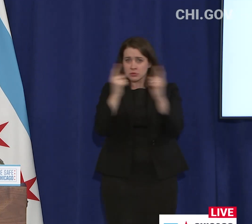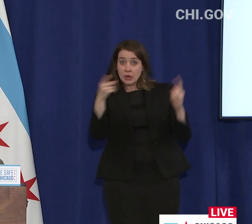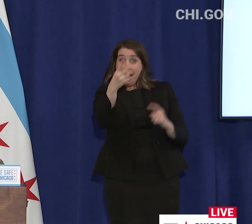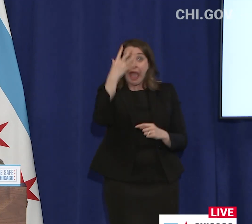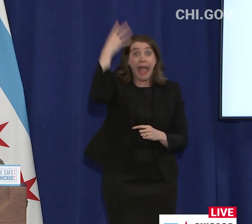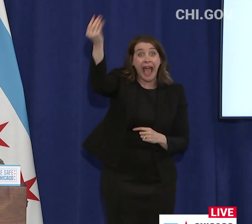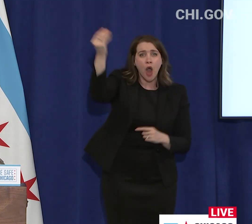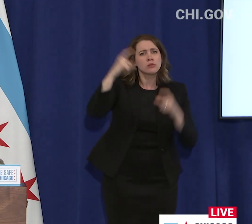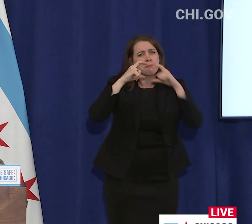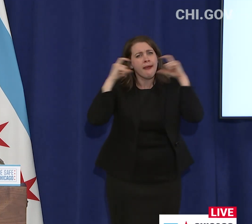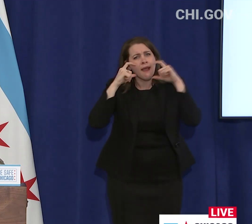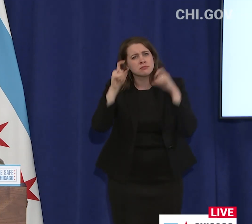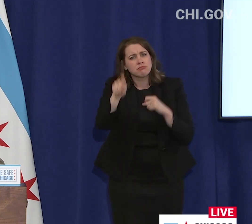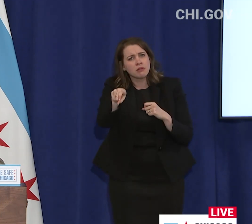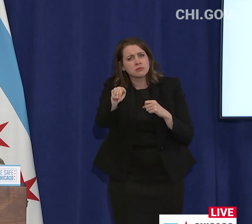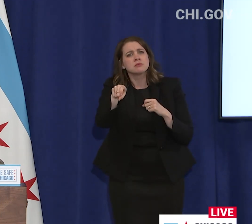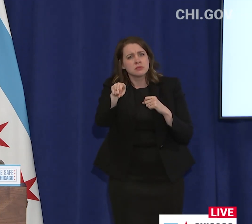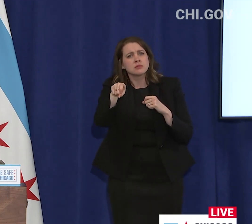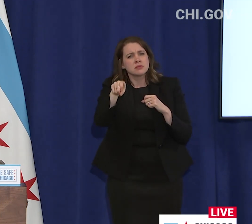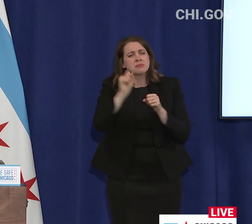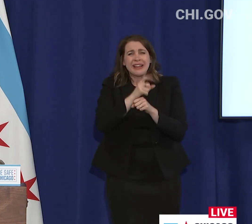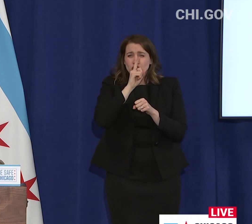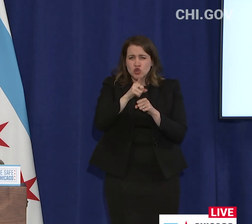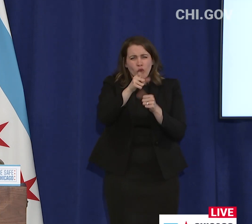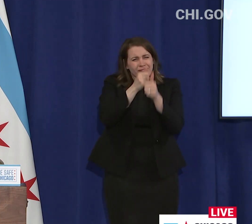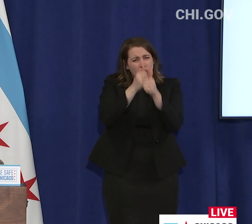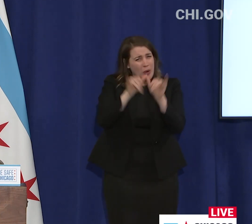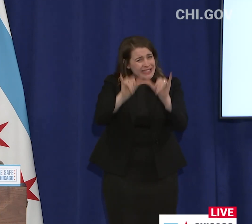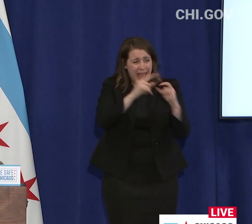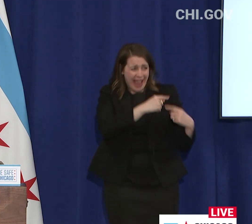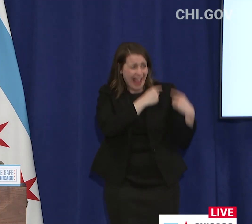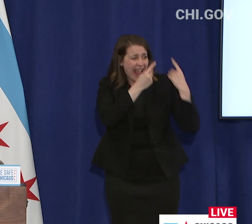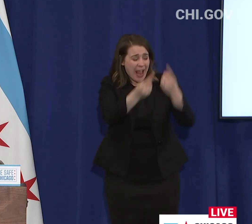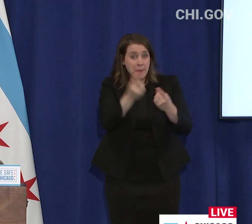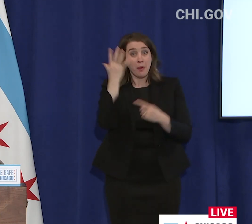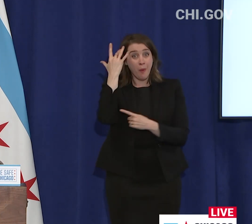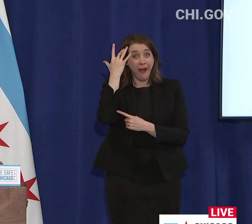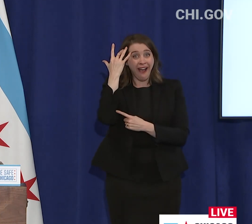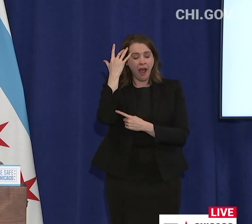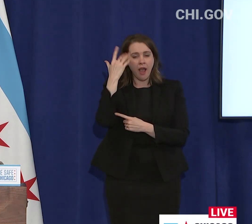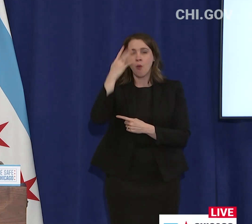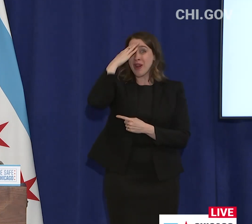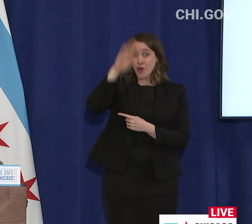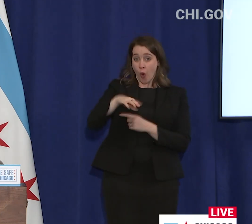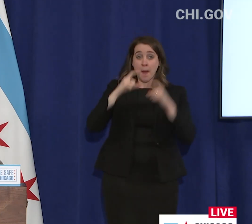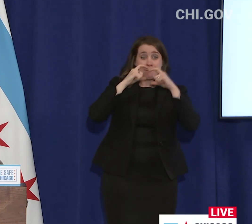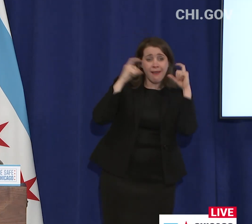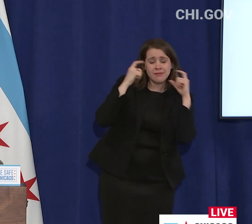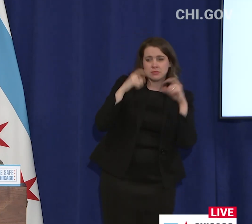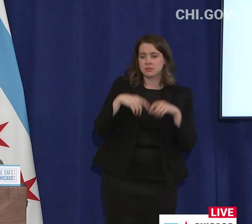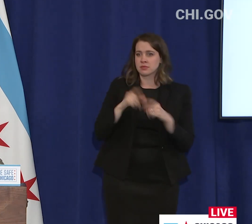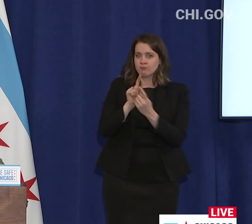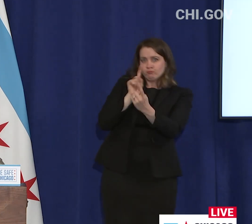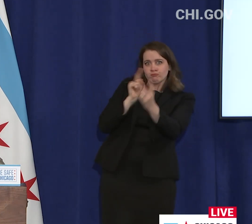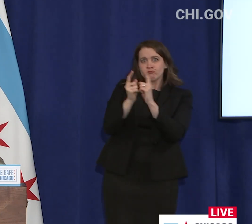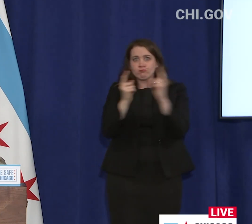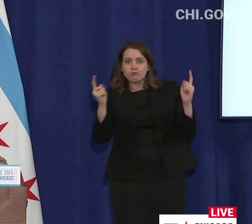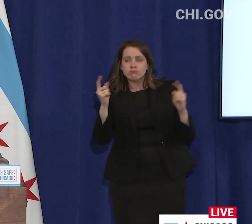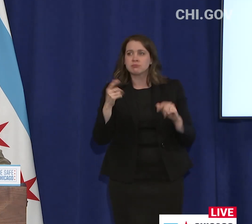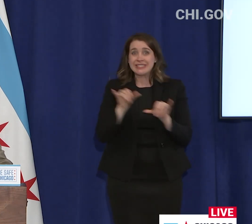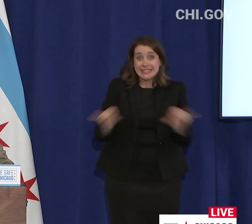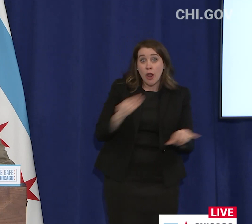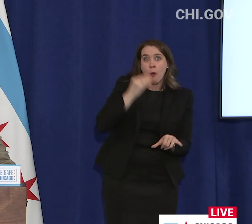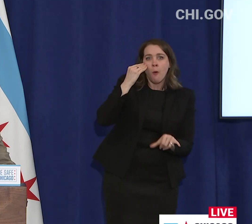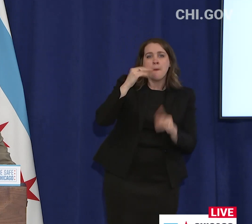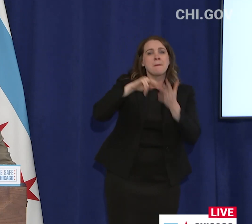public, doing all the things that you have done because you know that this saves lives and reduces the spread of